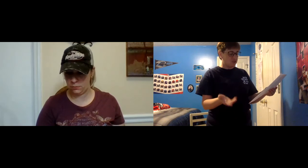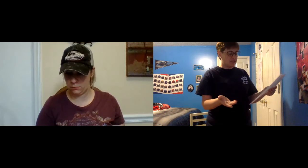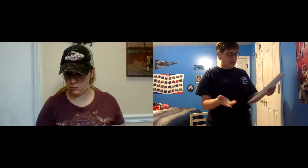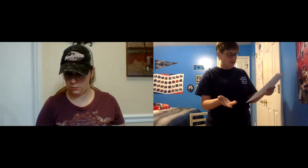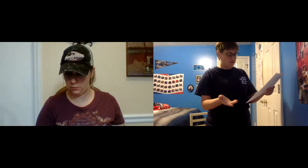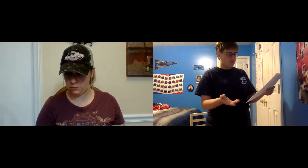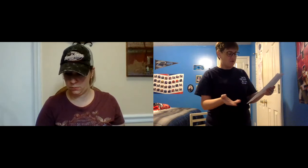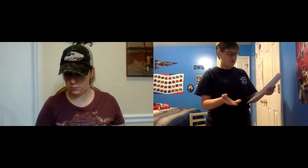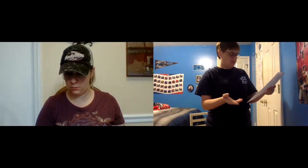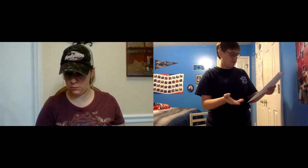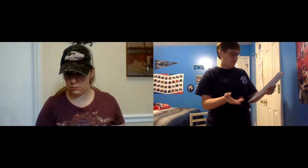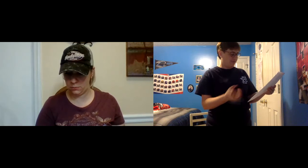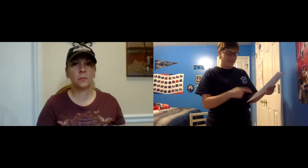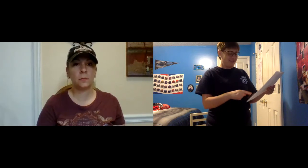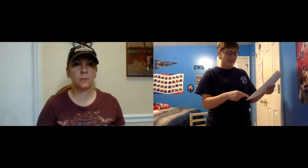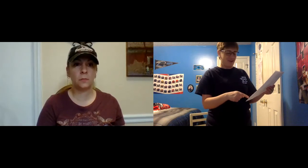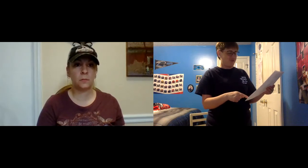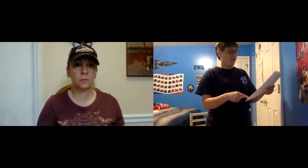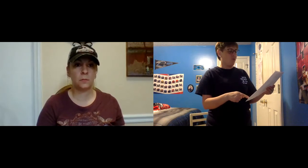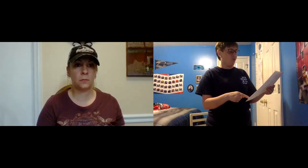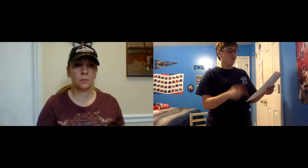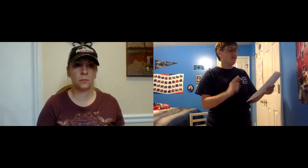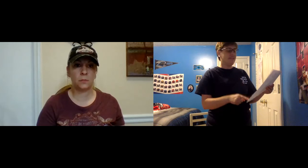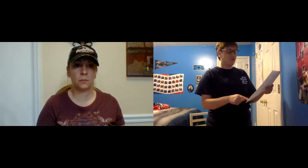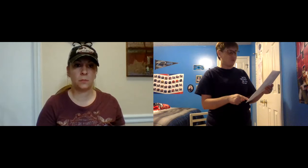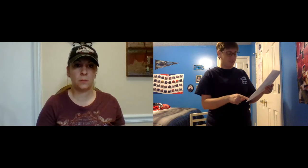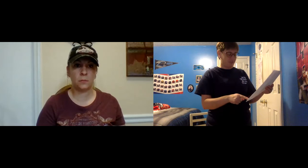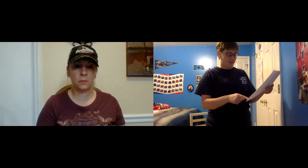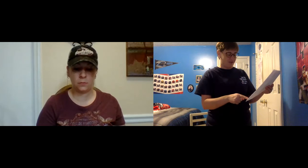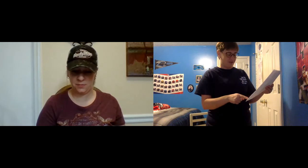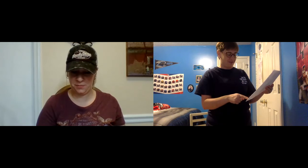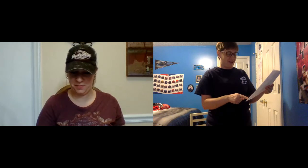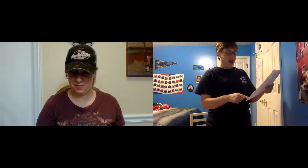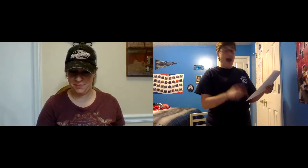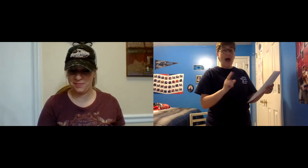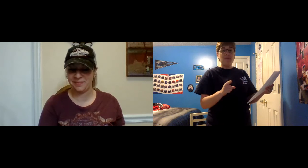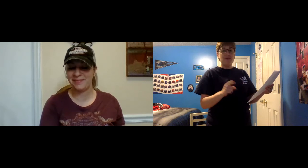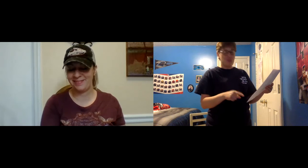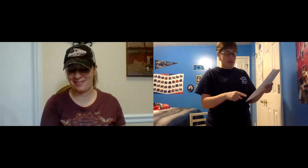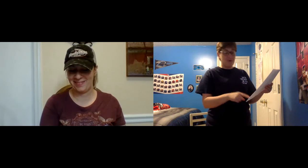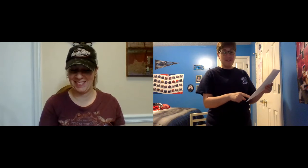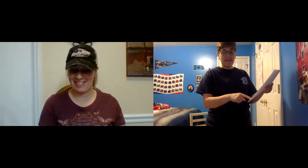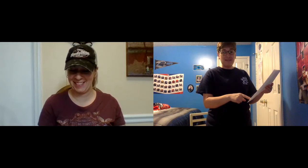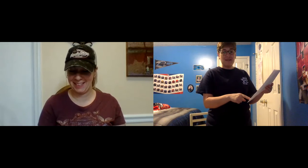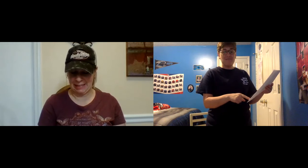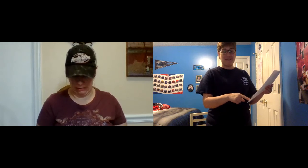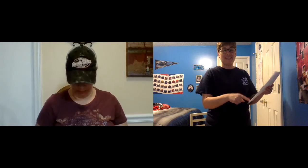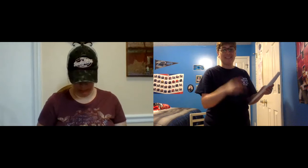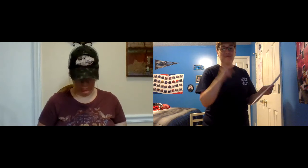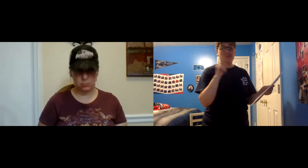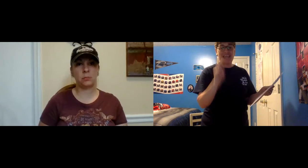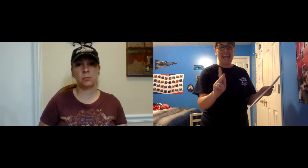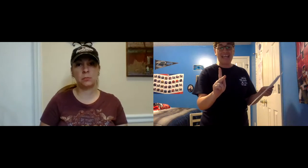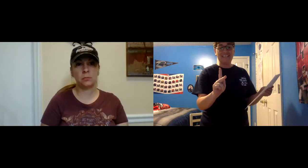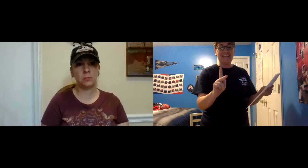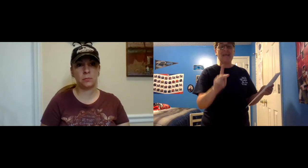it's just careful. But that's not in alphabetical order. That's really weird. I bet you I put it down there because it's